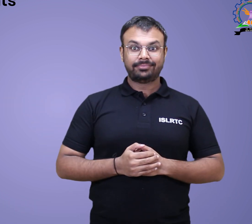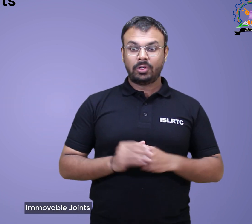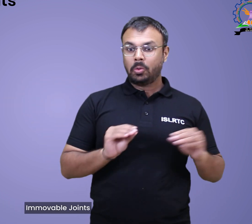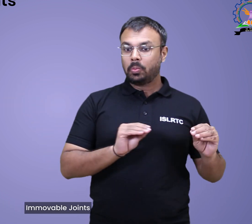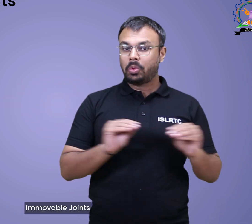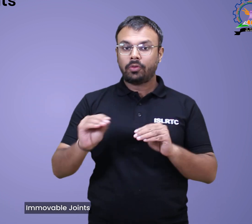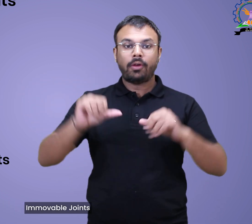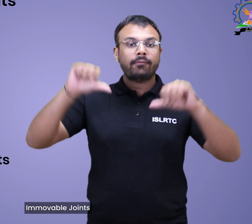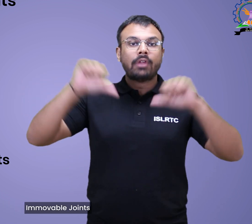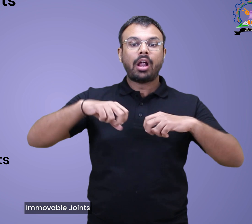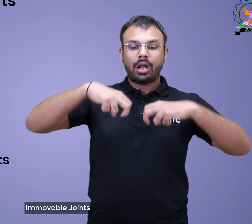Immovable joints.